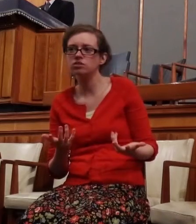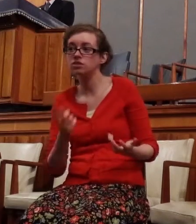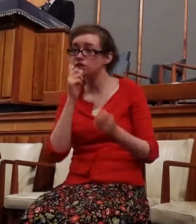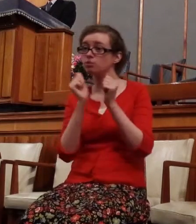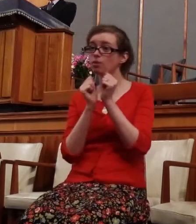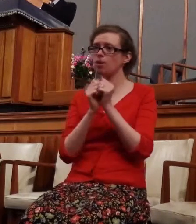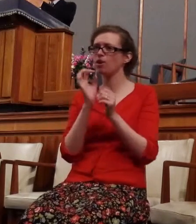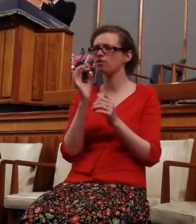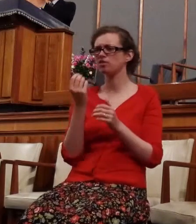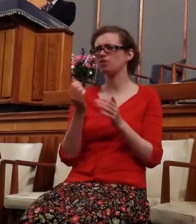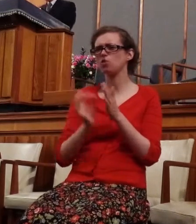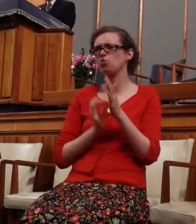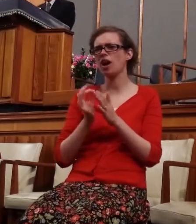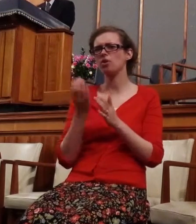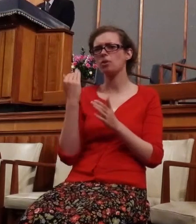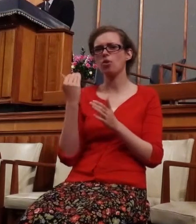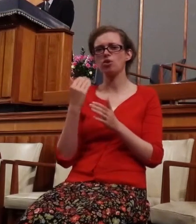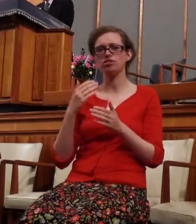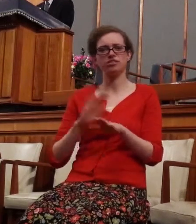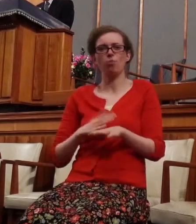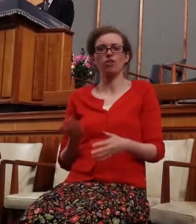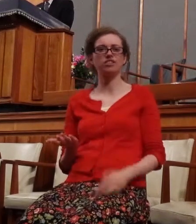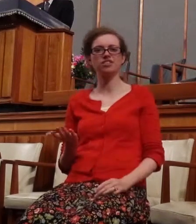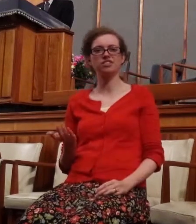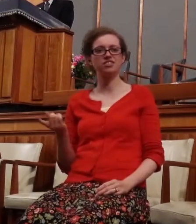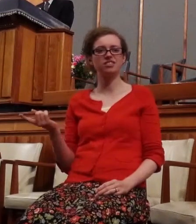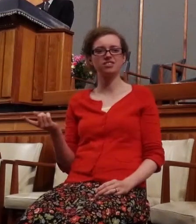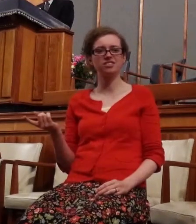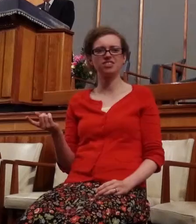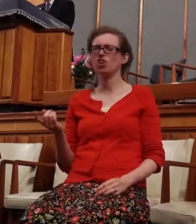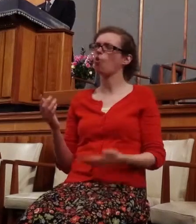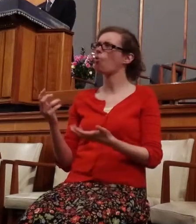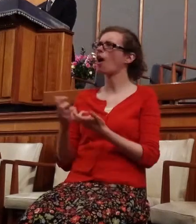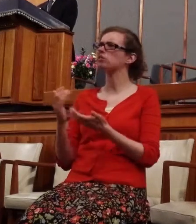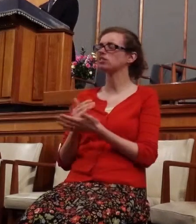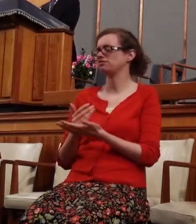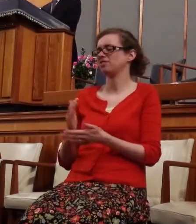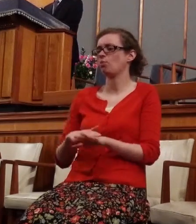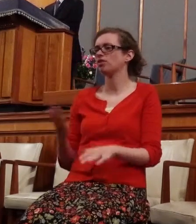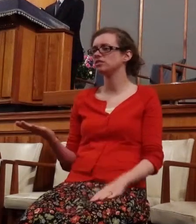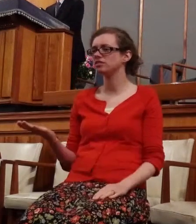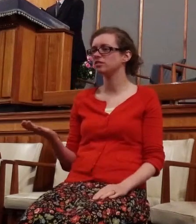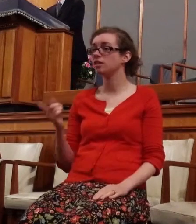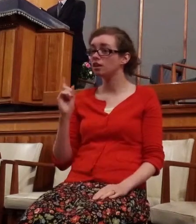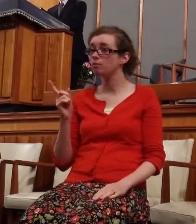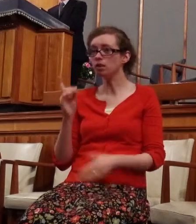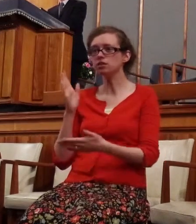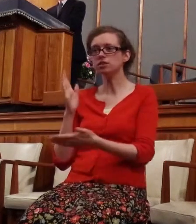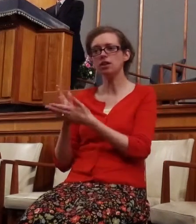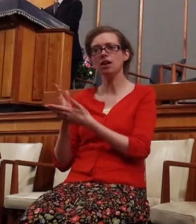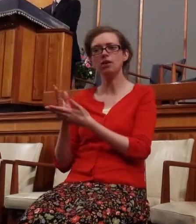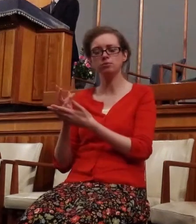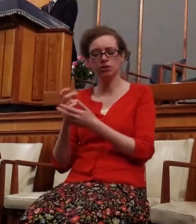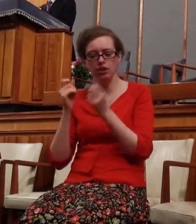inquiring. Such inquiry was not in his heart. But he heard, certainly. How did he come to that